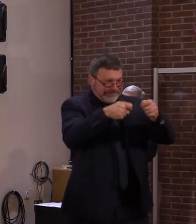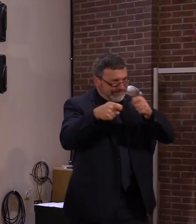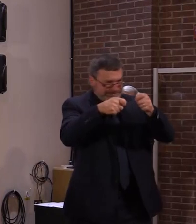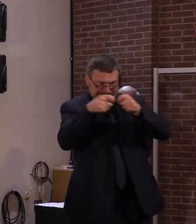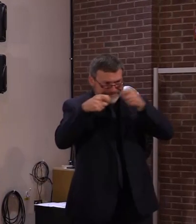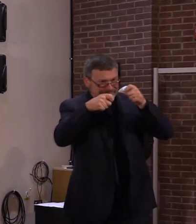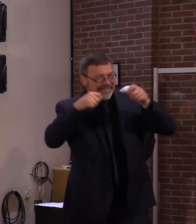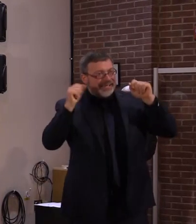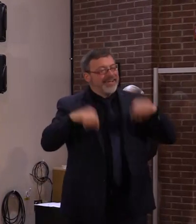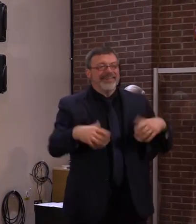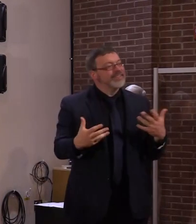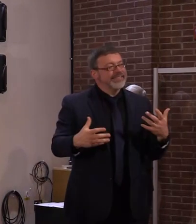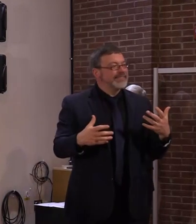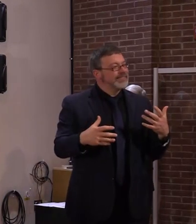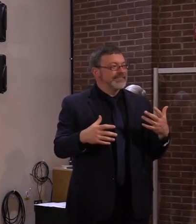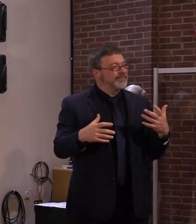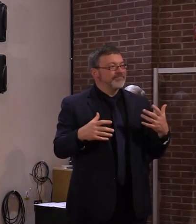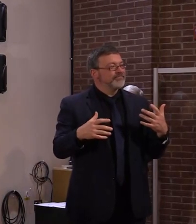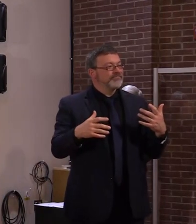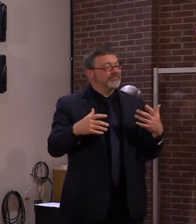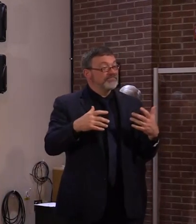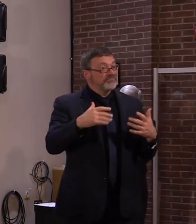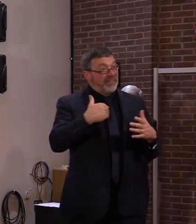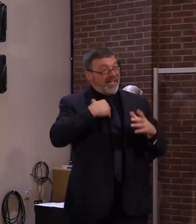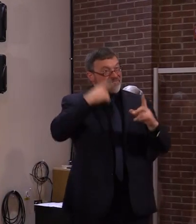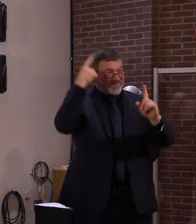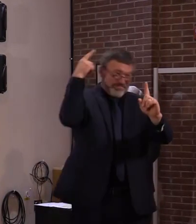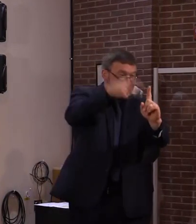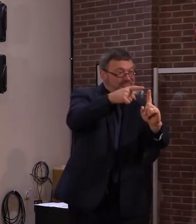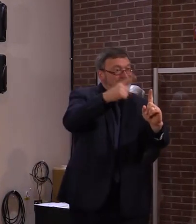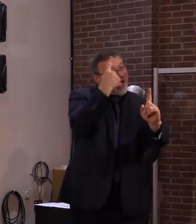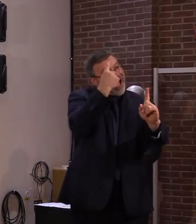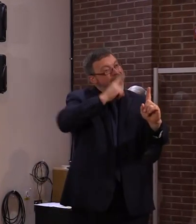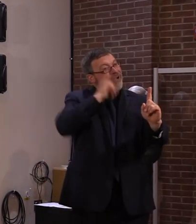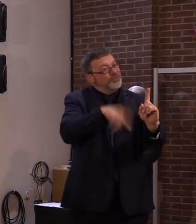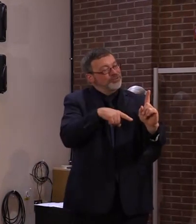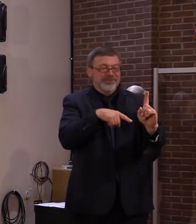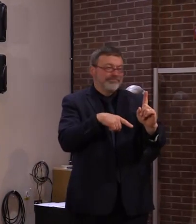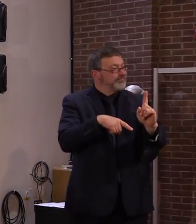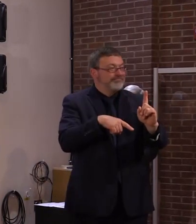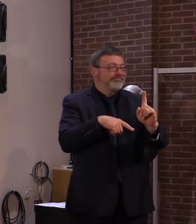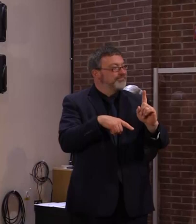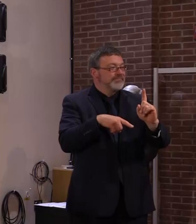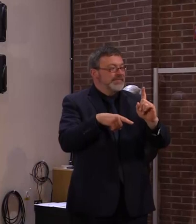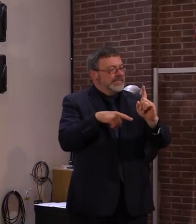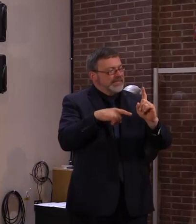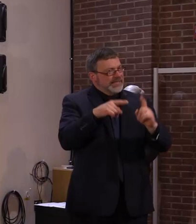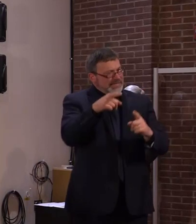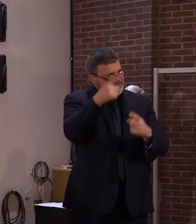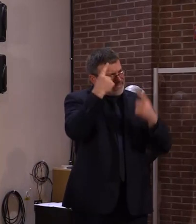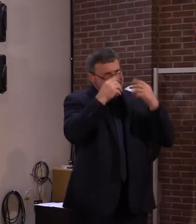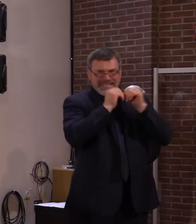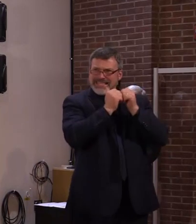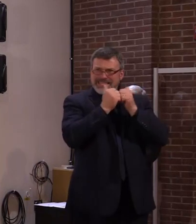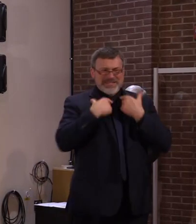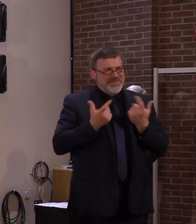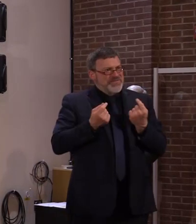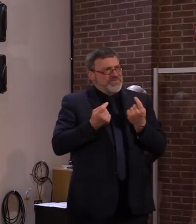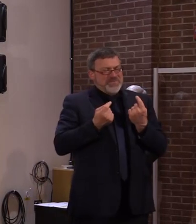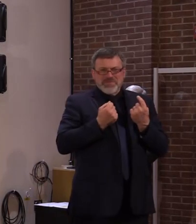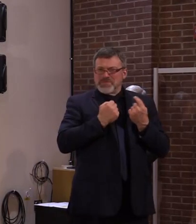it, taking the simple and common sense actions for protecting one another as much as we can. As you've